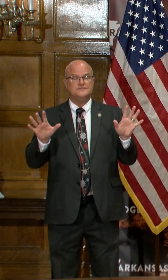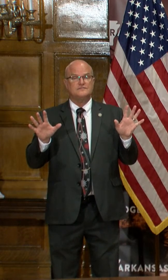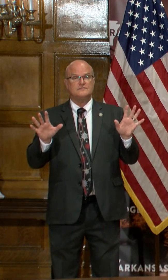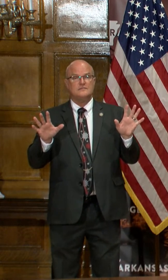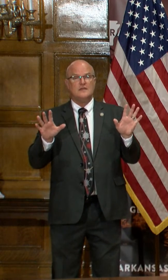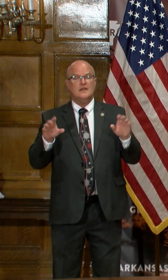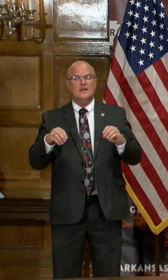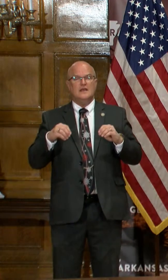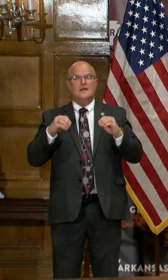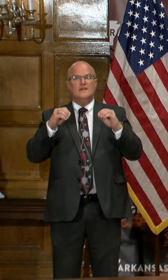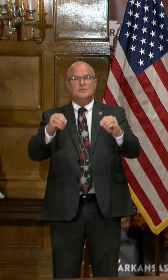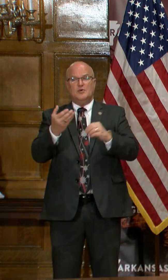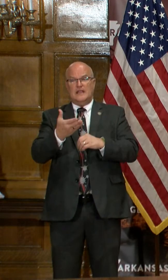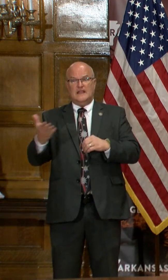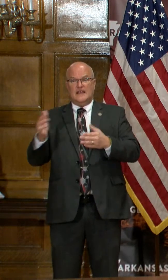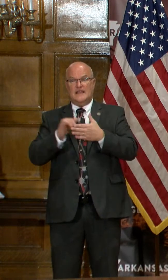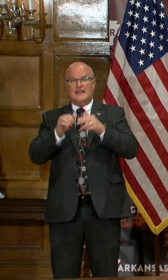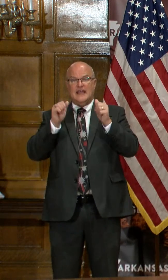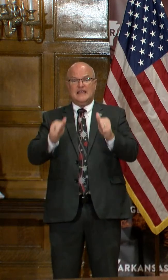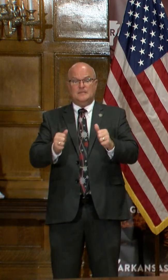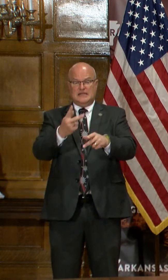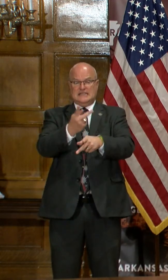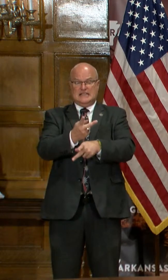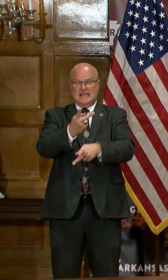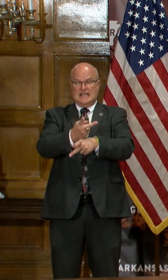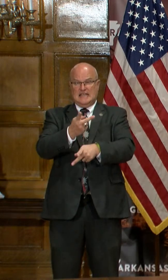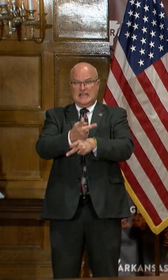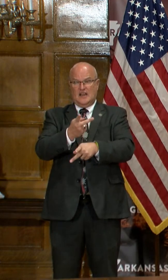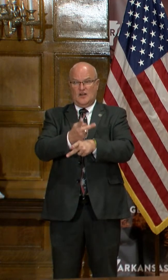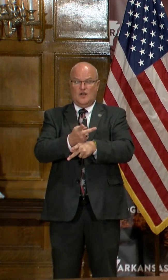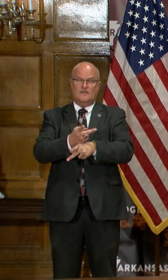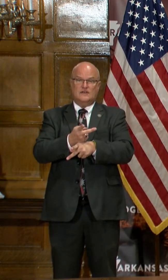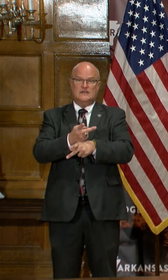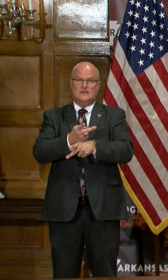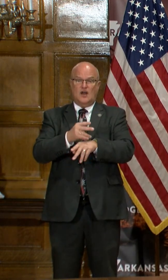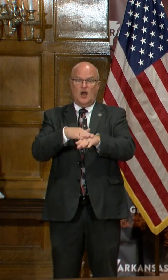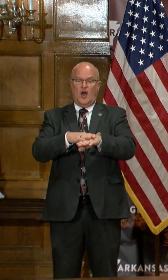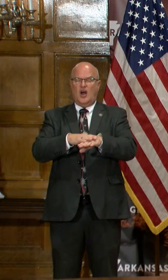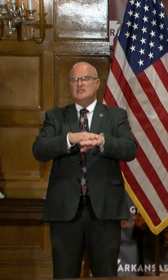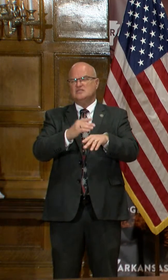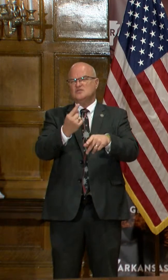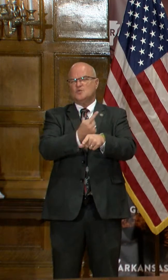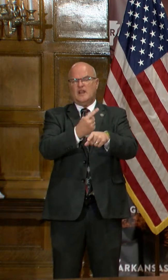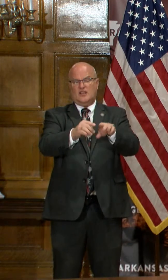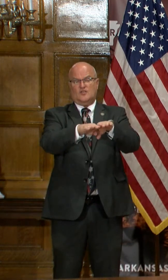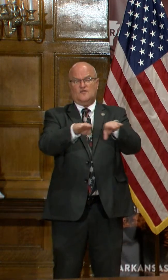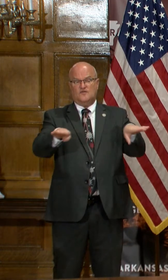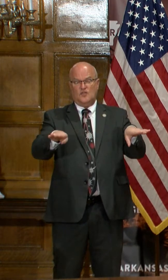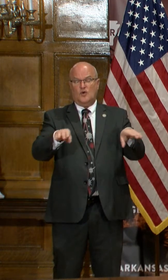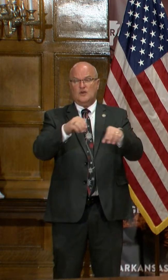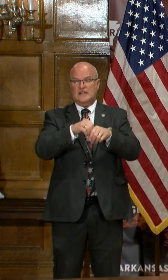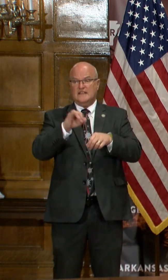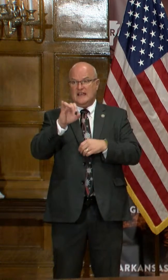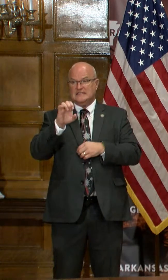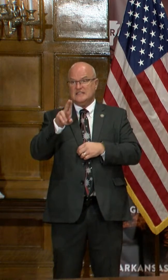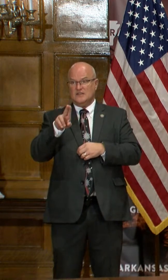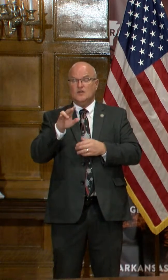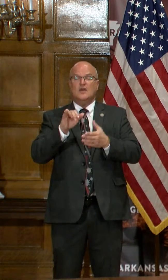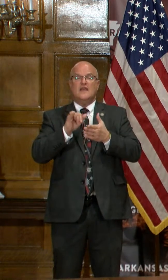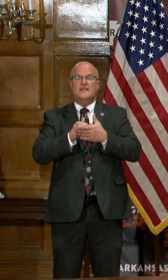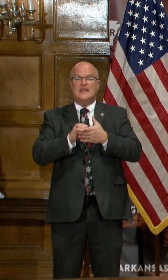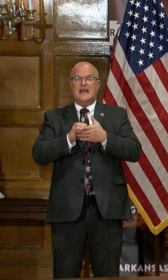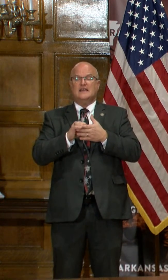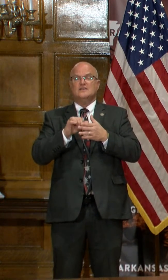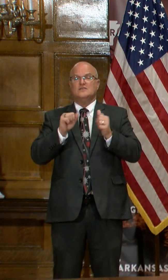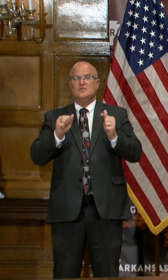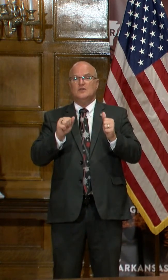they're putting things that can be taken care of on the floor in other places in their ICU, that could